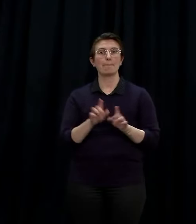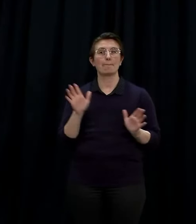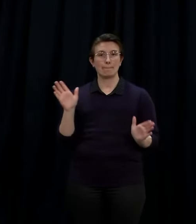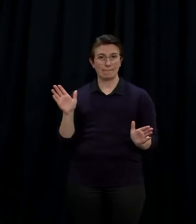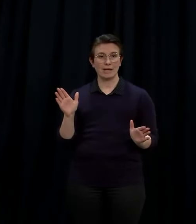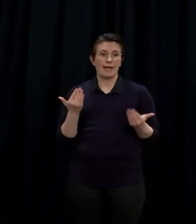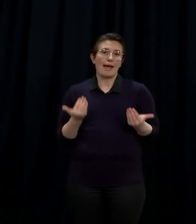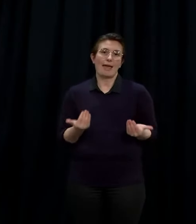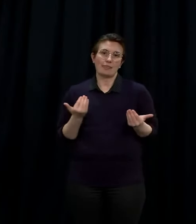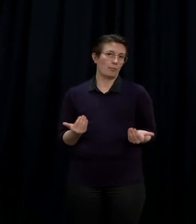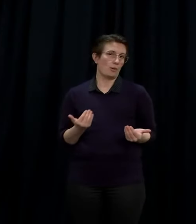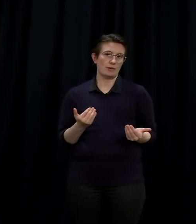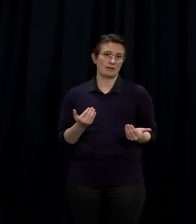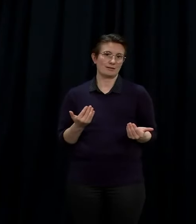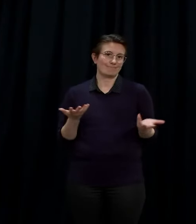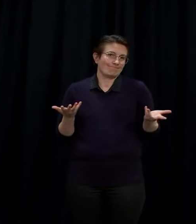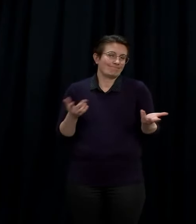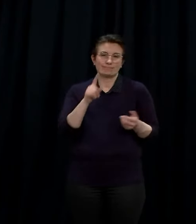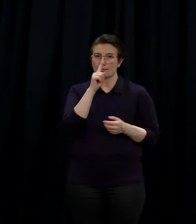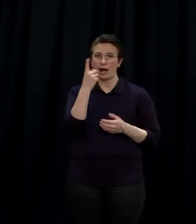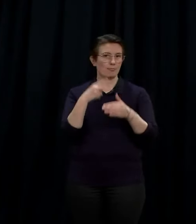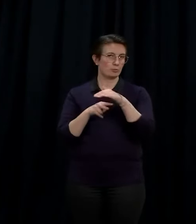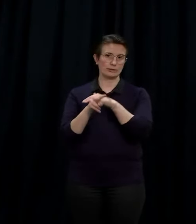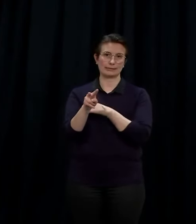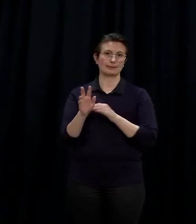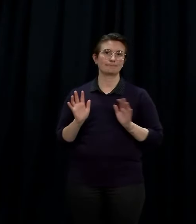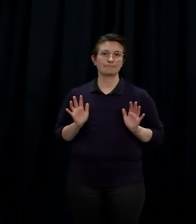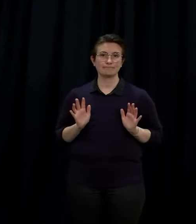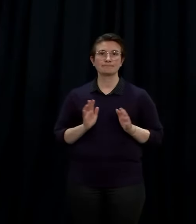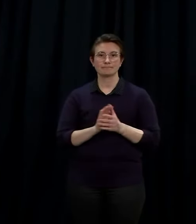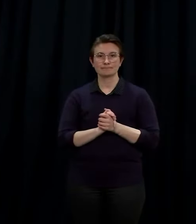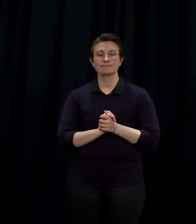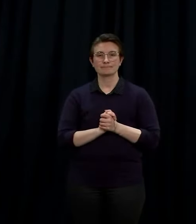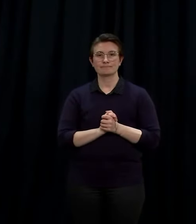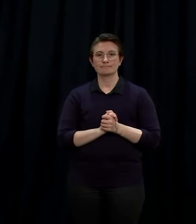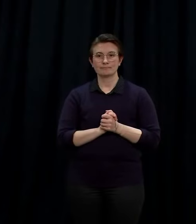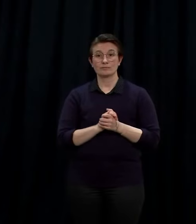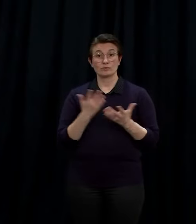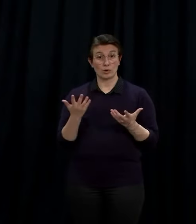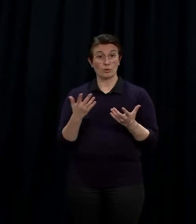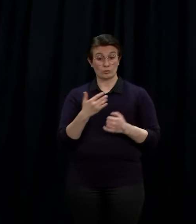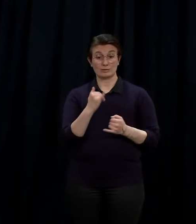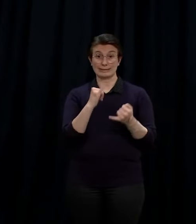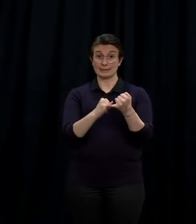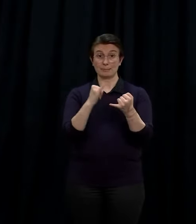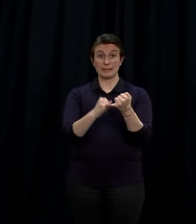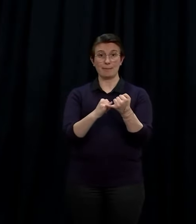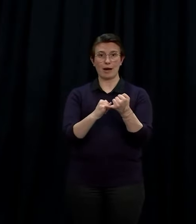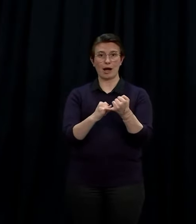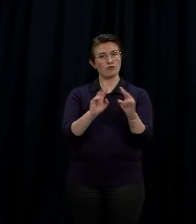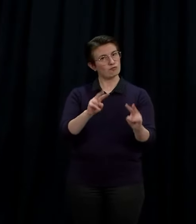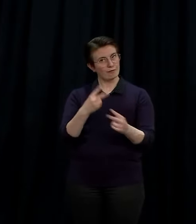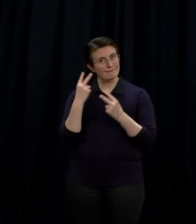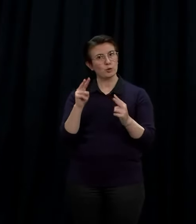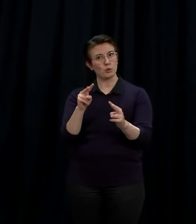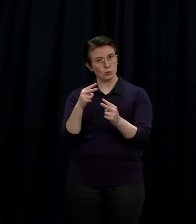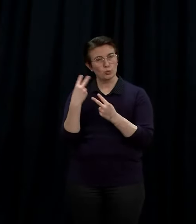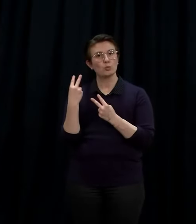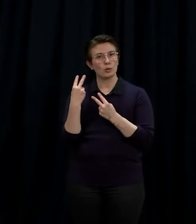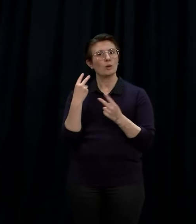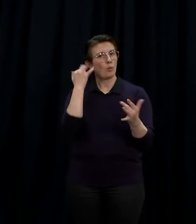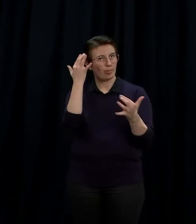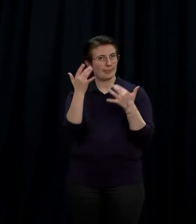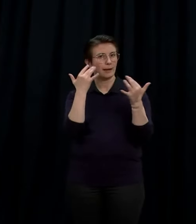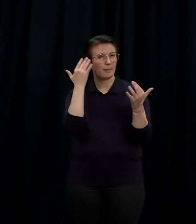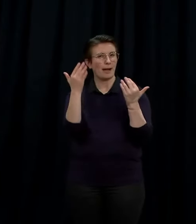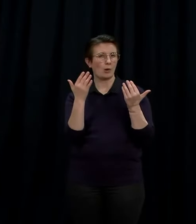right now. What we will do at the end of September, though, is just give an indication of where we think things are heading, because people are planning around that. And we need to